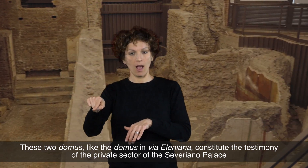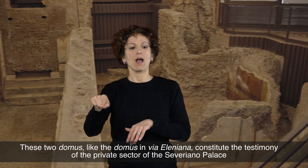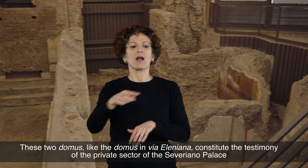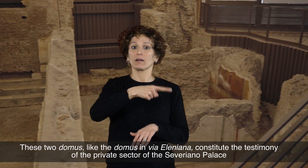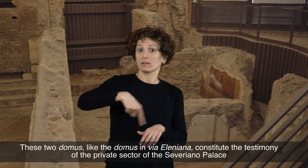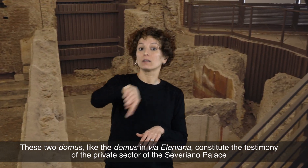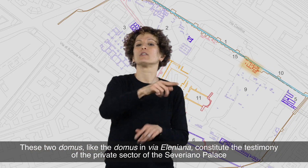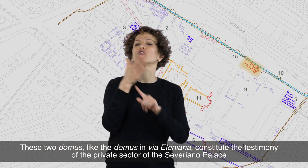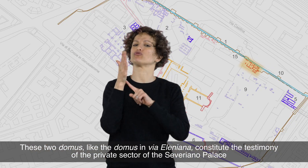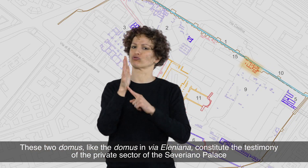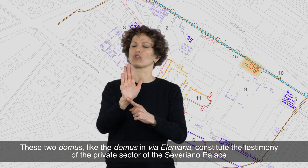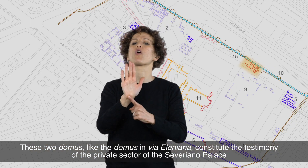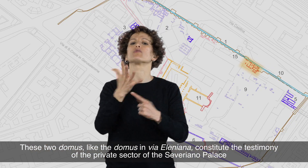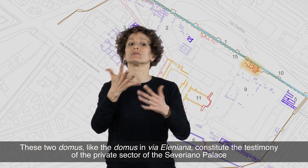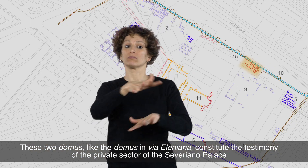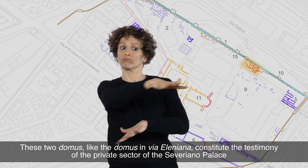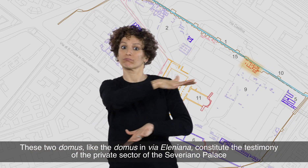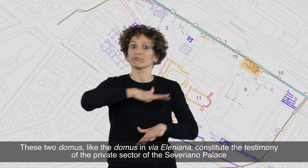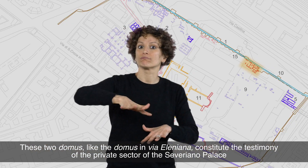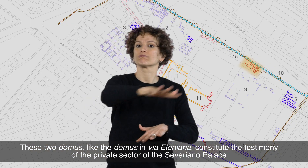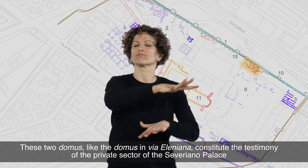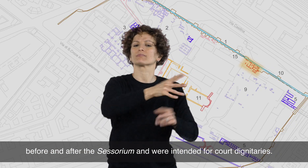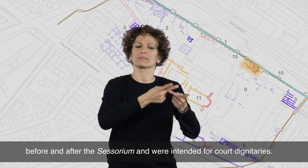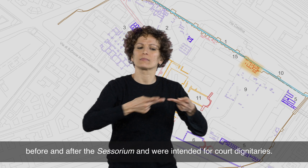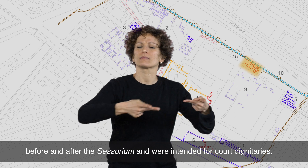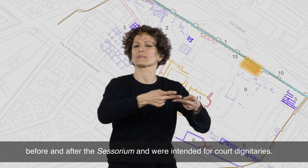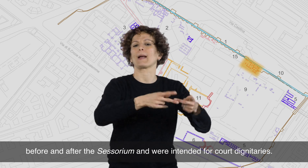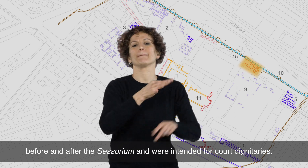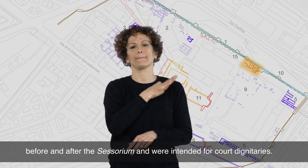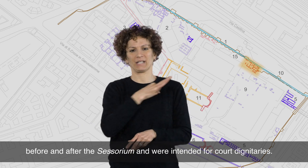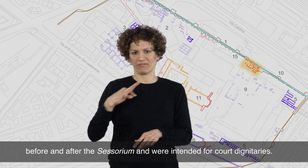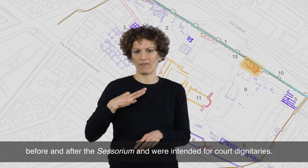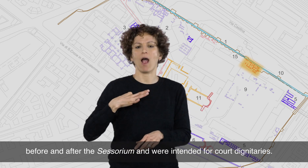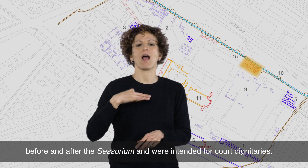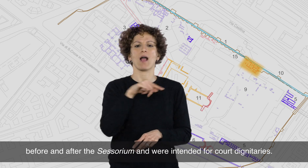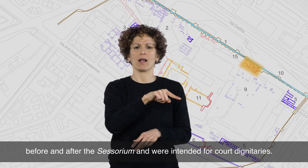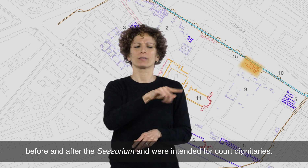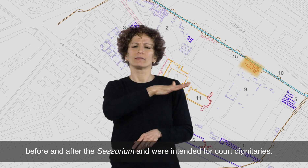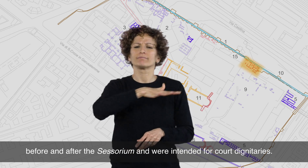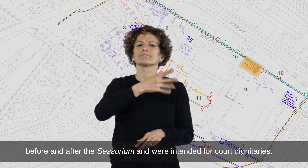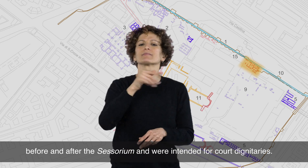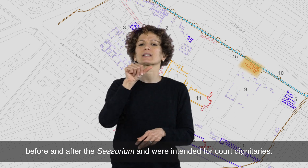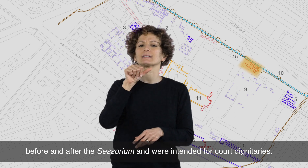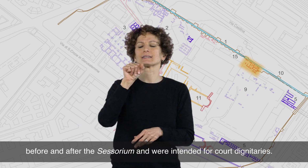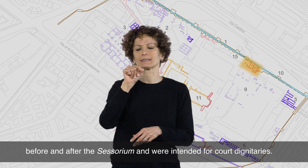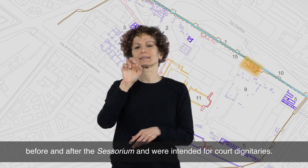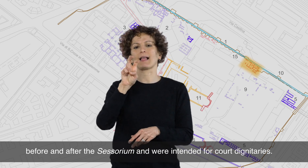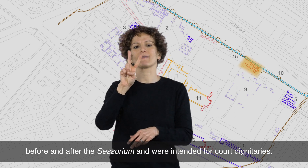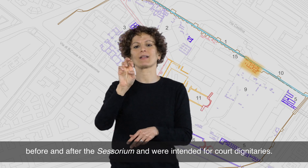private sector of the Severiano Palace before and after the Cessorium, and were intended for